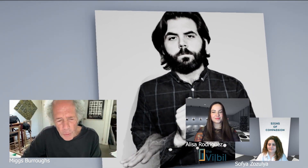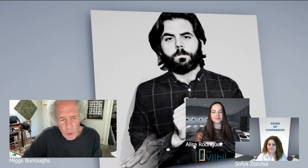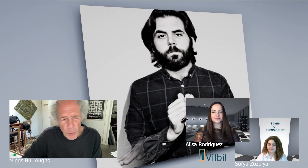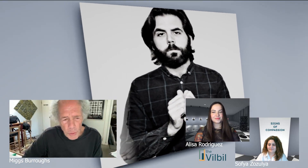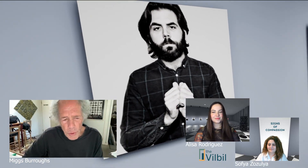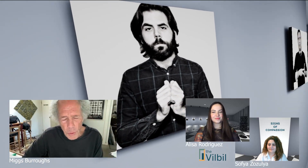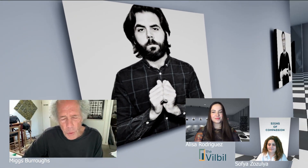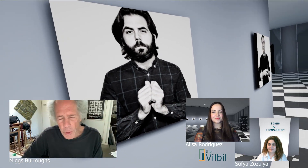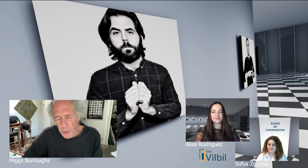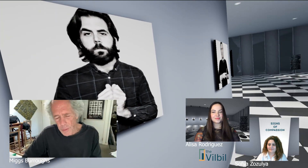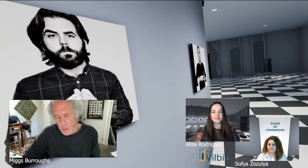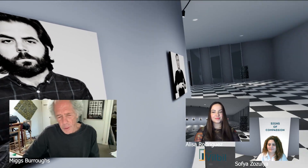to the world,